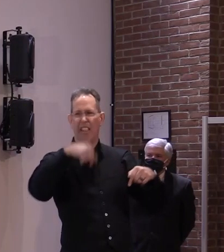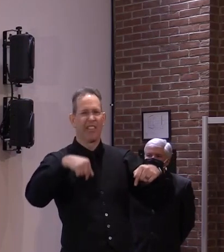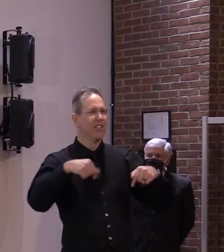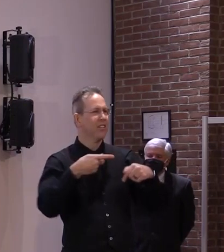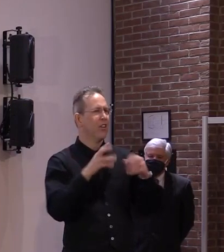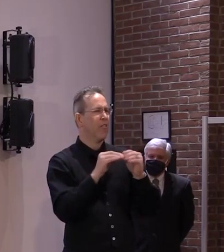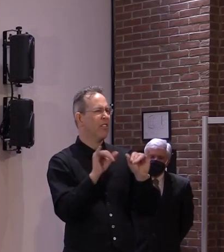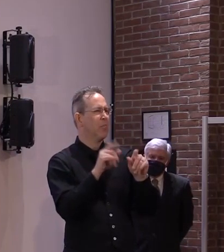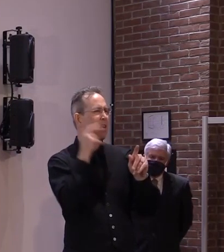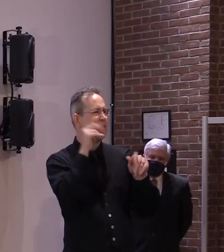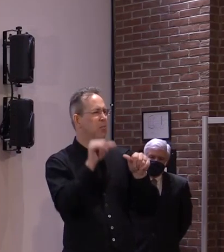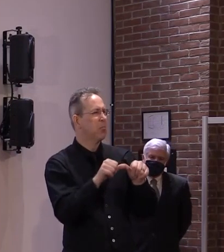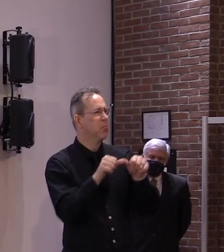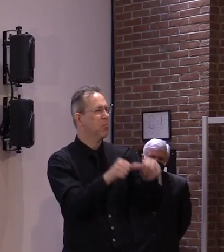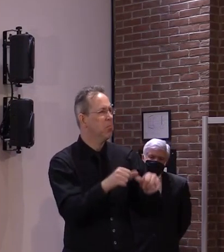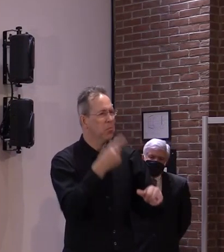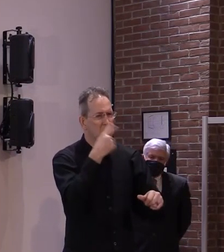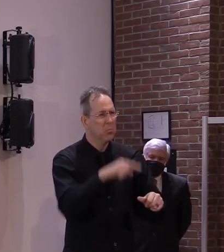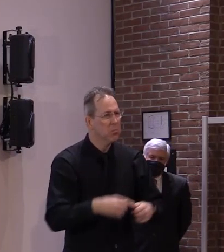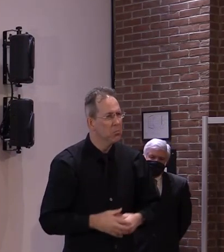Okay, great. Thank you.